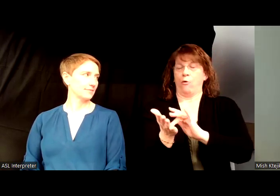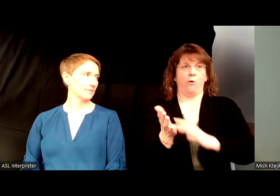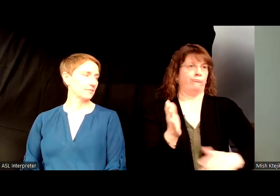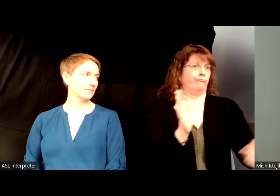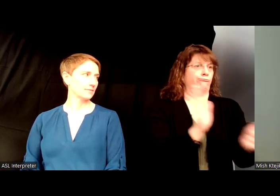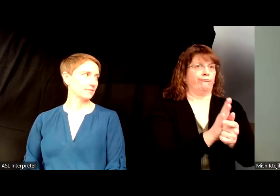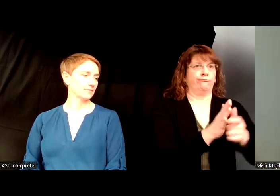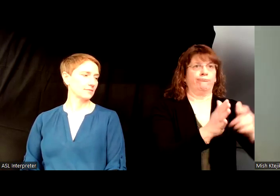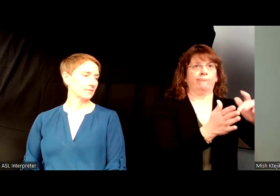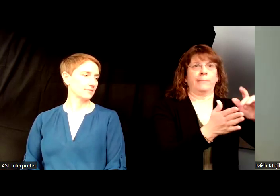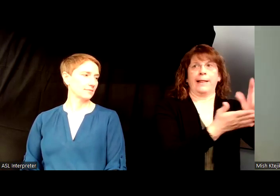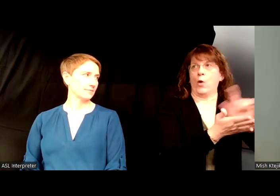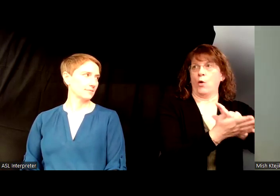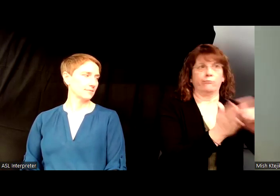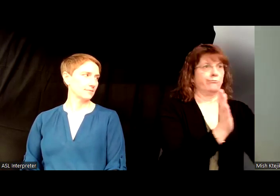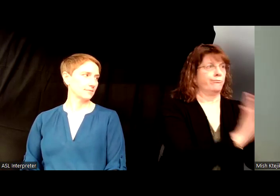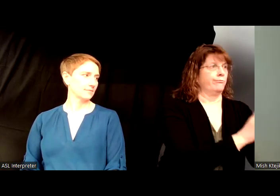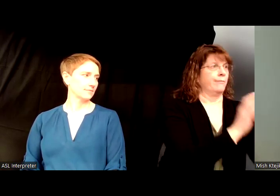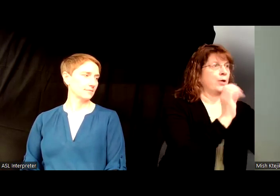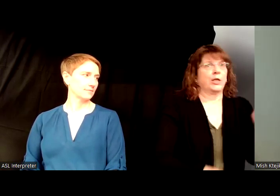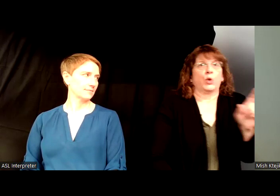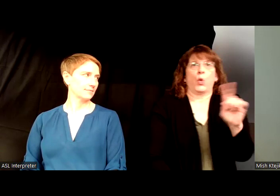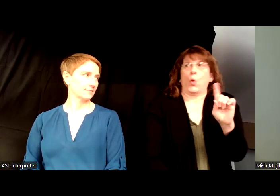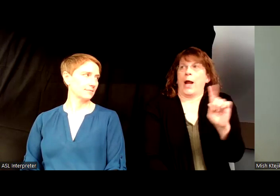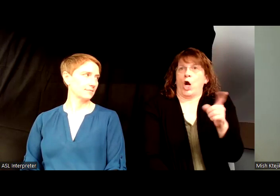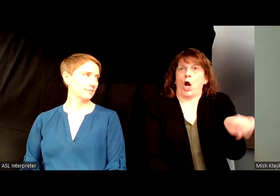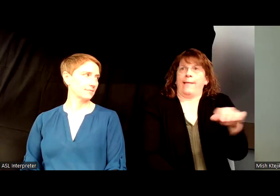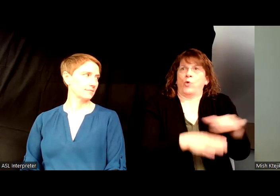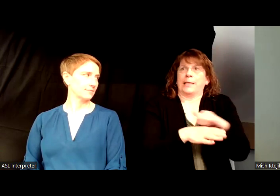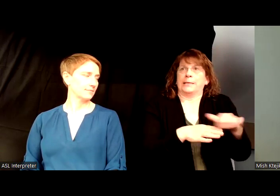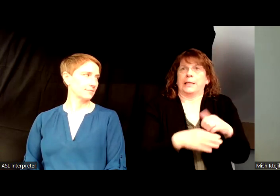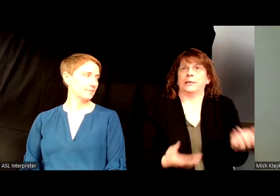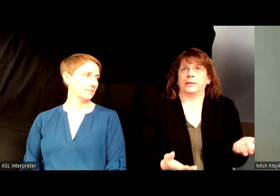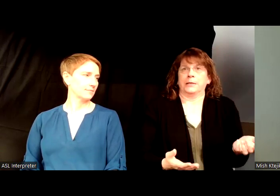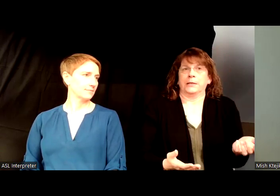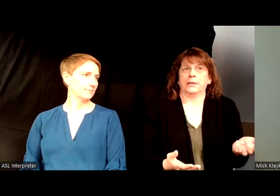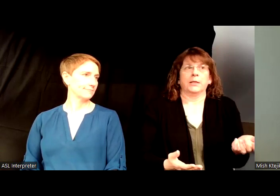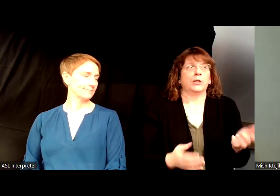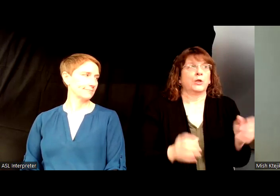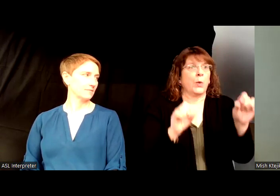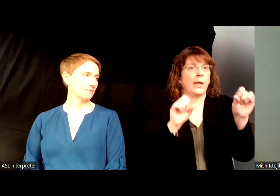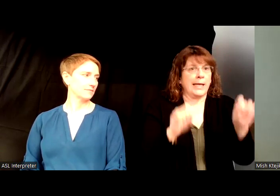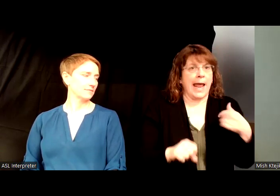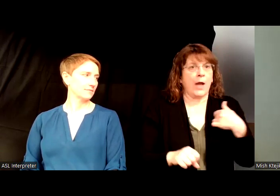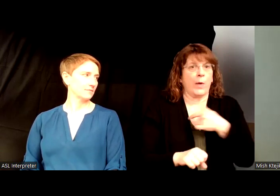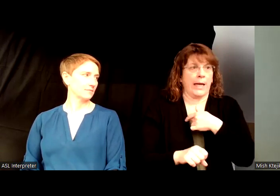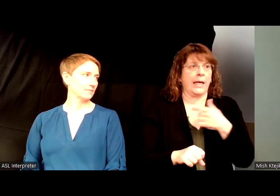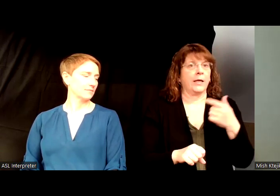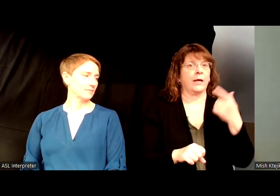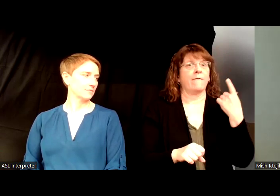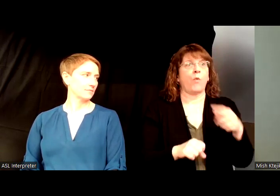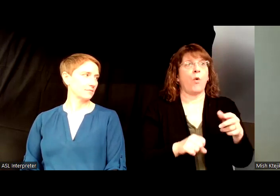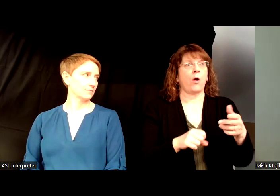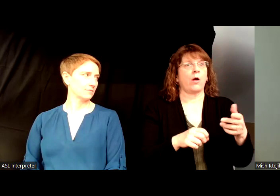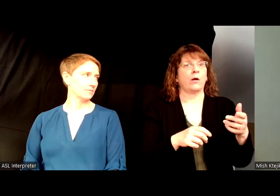practice. They can't do medical, they're not permitted to do legal interpreting and then educational interpreting. So where can